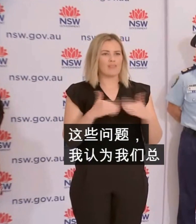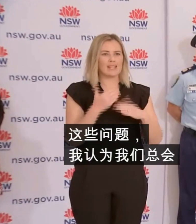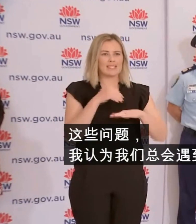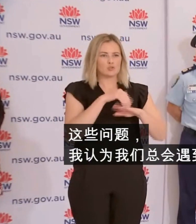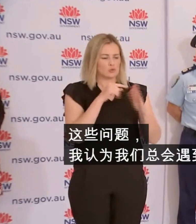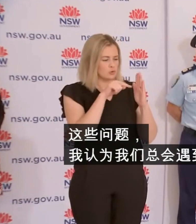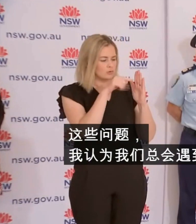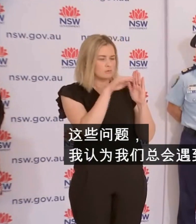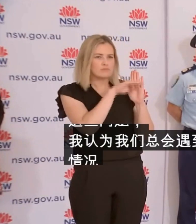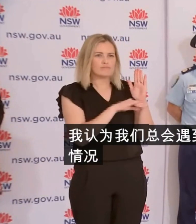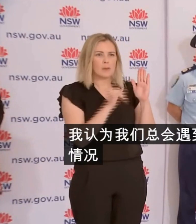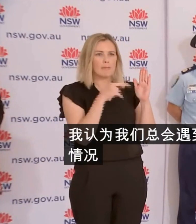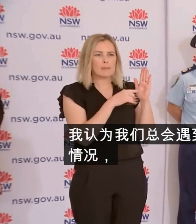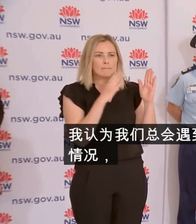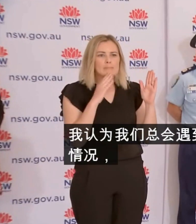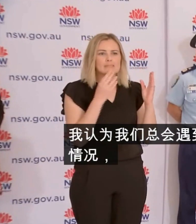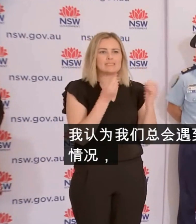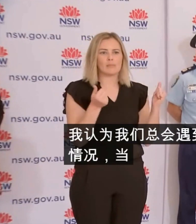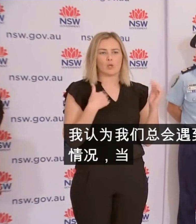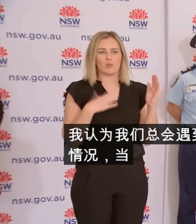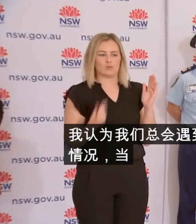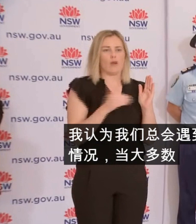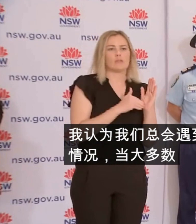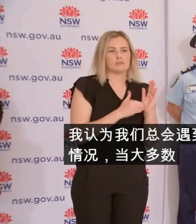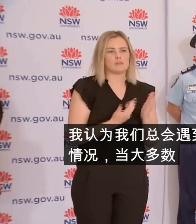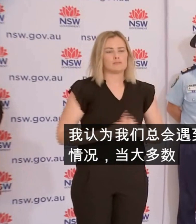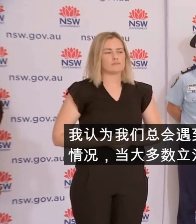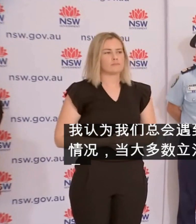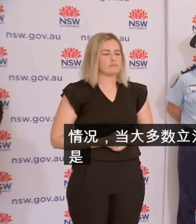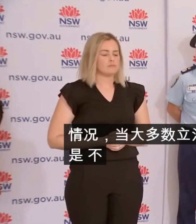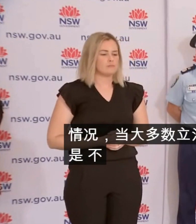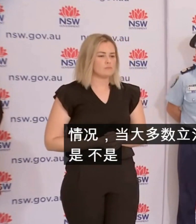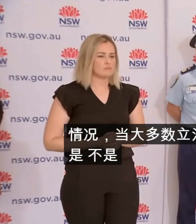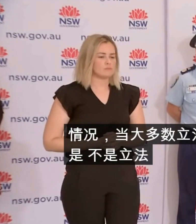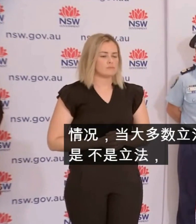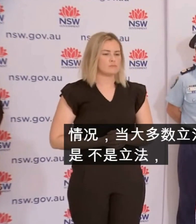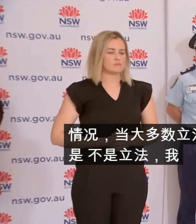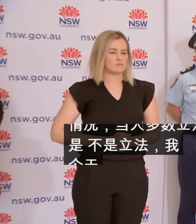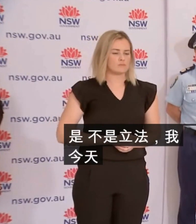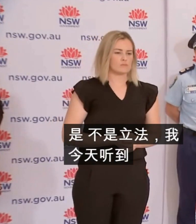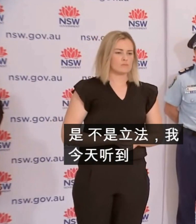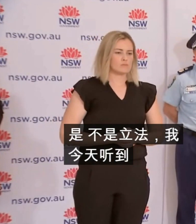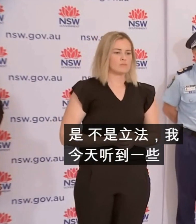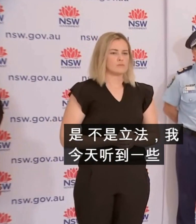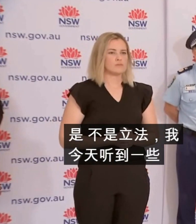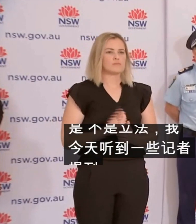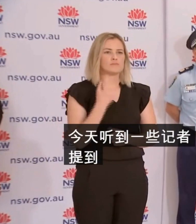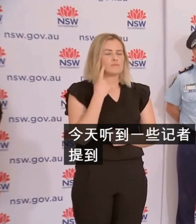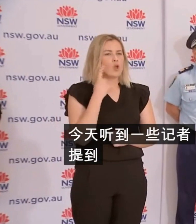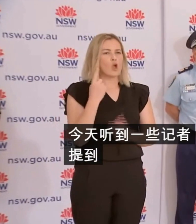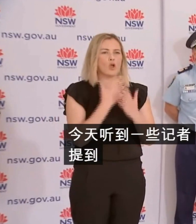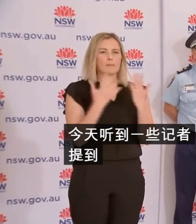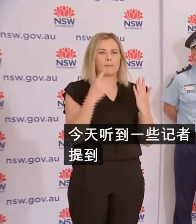we will always have a situation when most legislation, and it's not legislation, I heard a number of journalists today referring